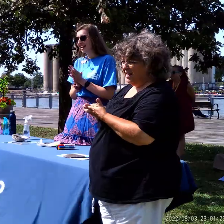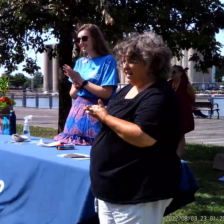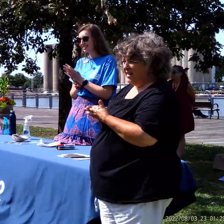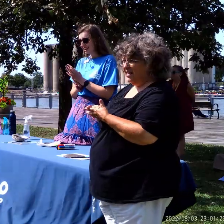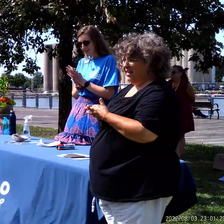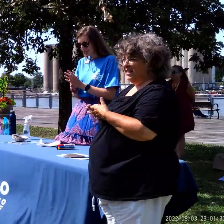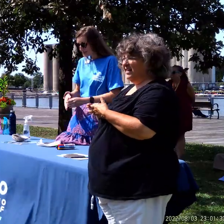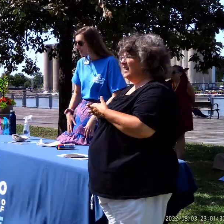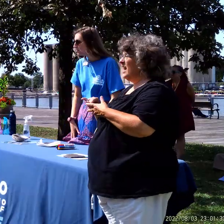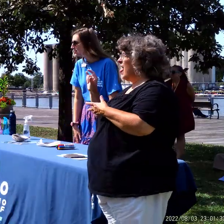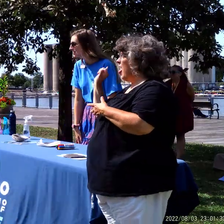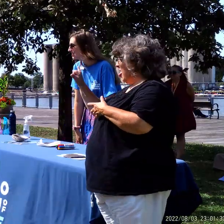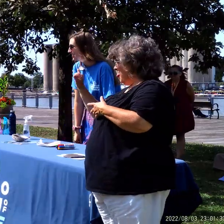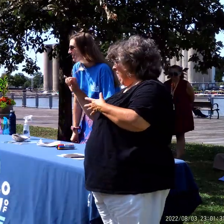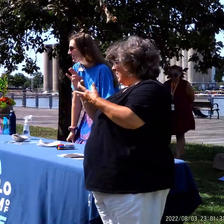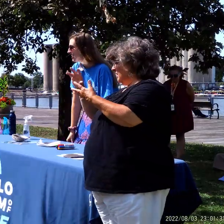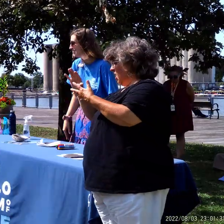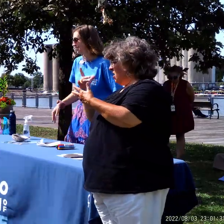Yes.